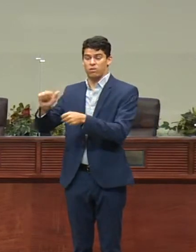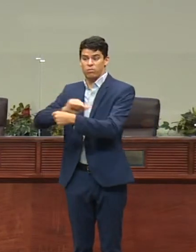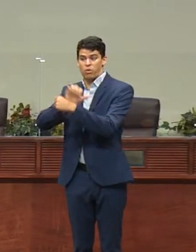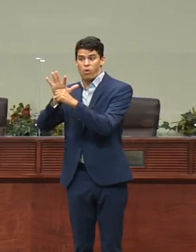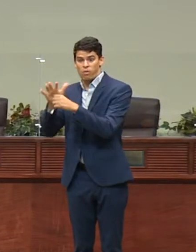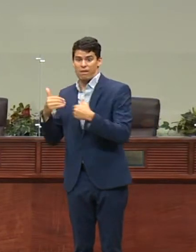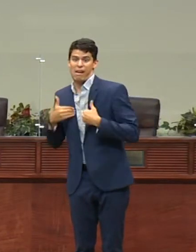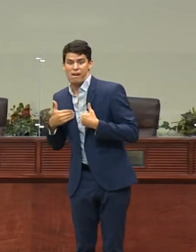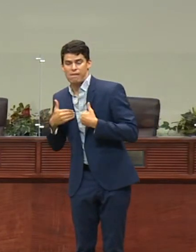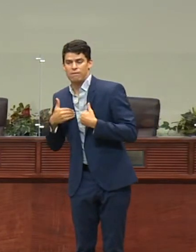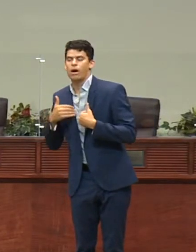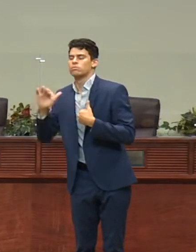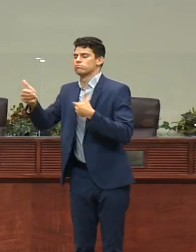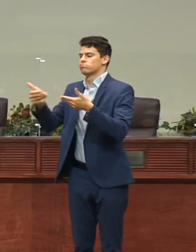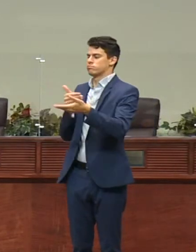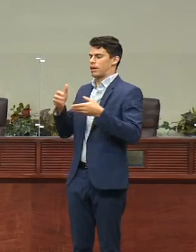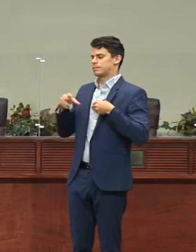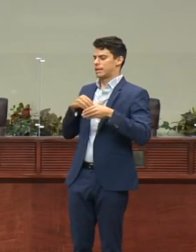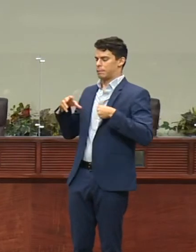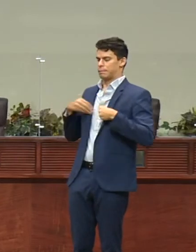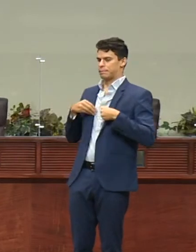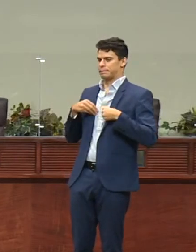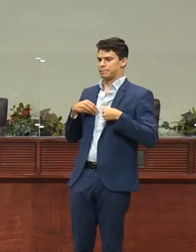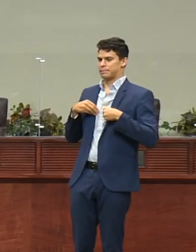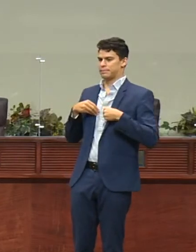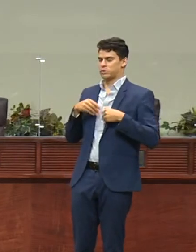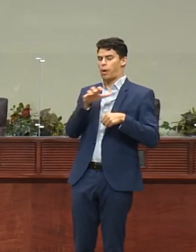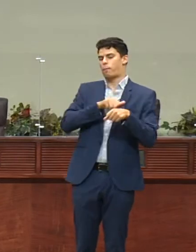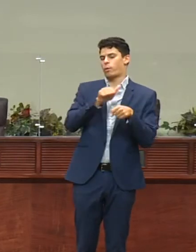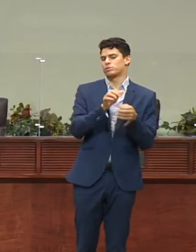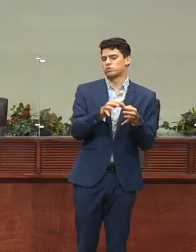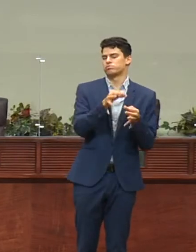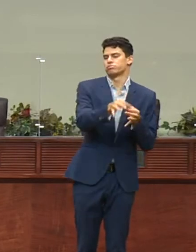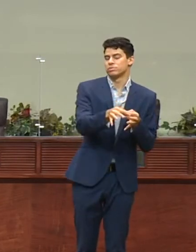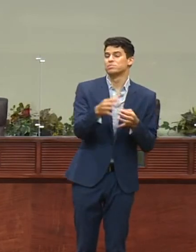that we are seeing. But yes, that is correct. We are right now.